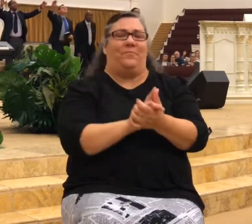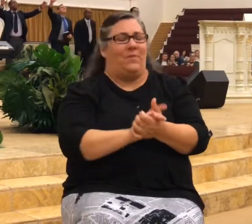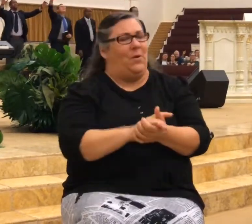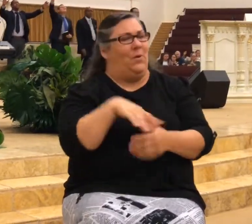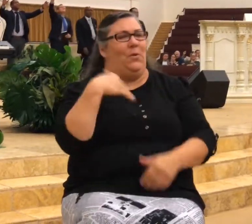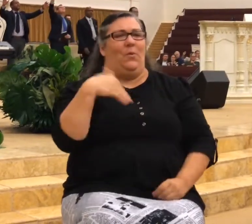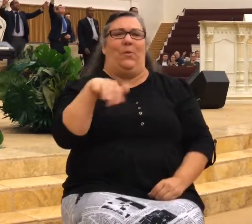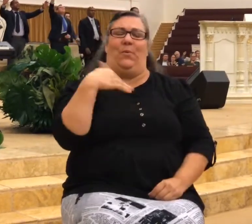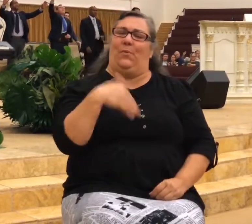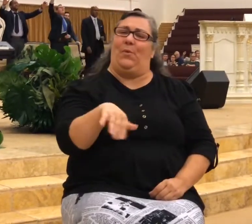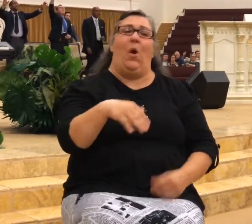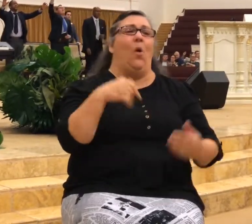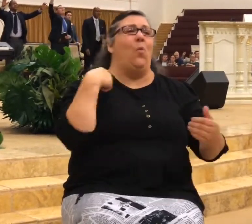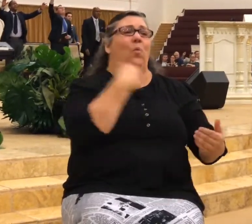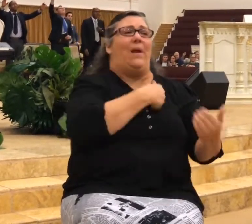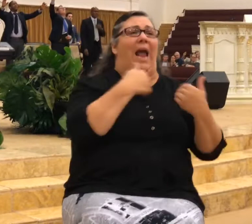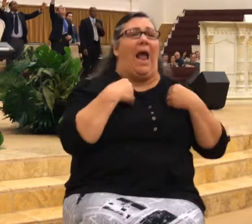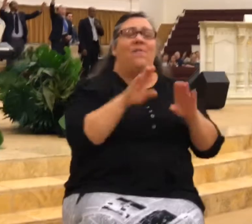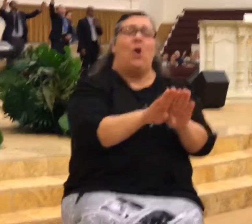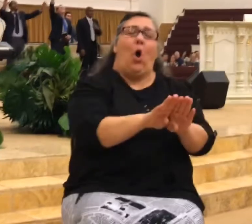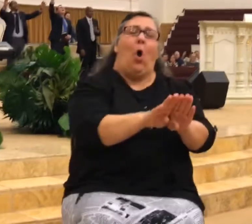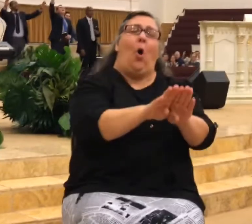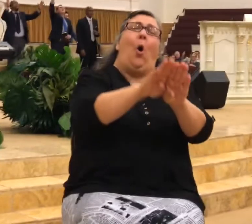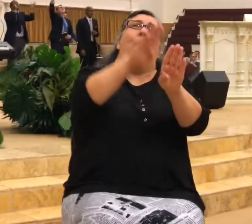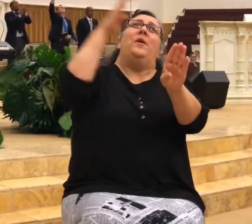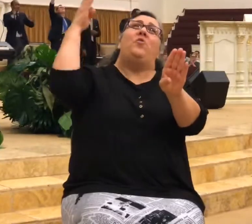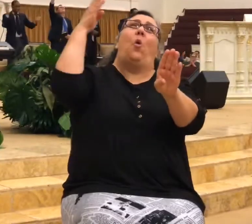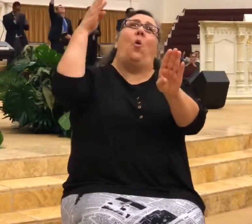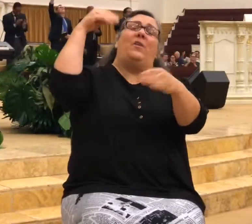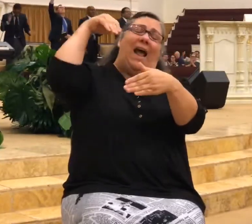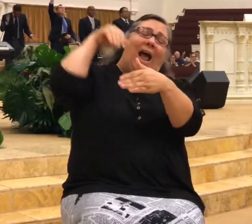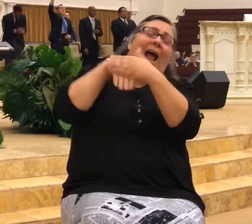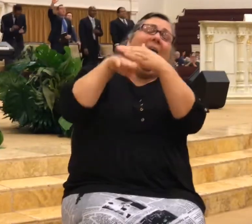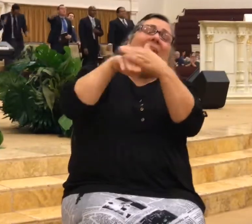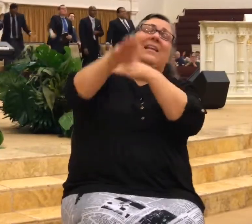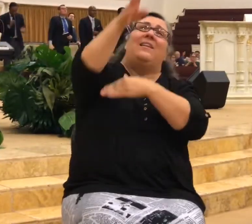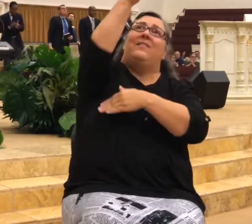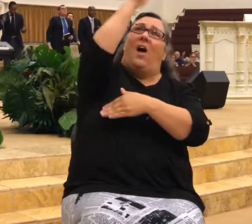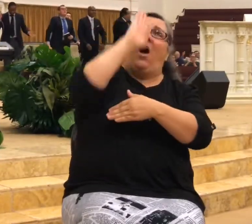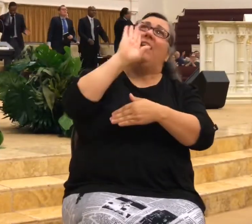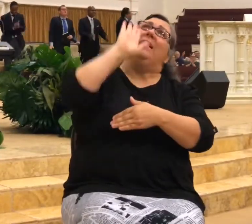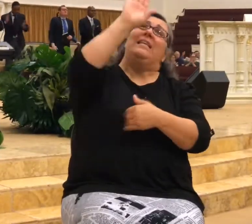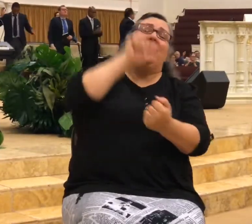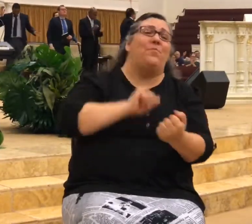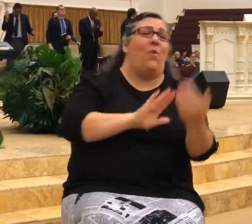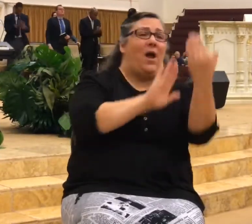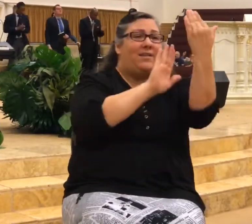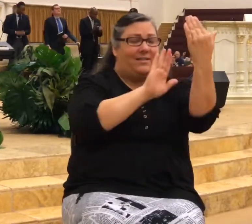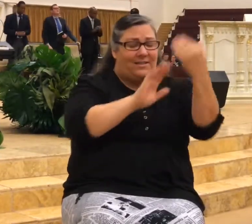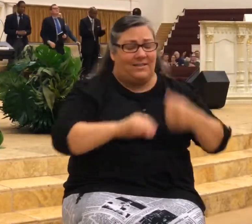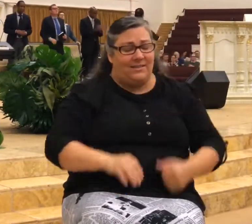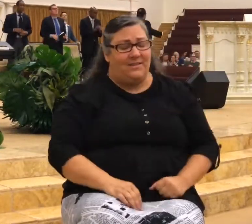an open door to God. We've got an open door to the presence of God.